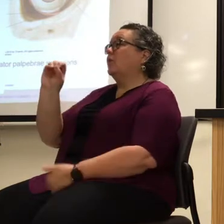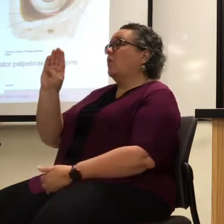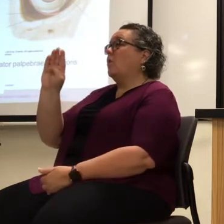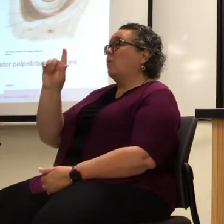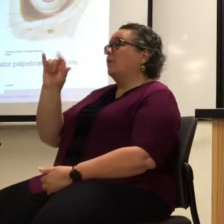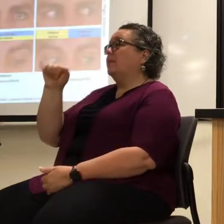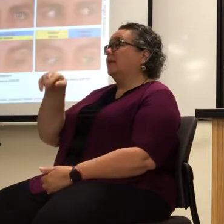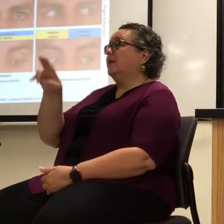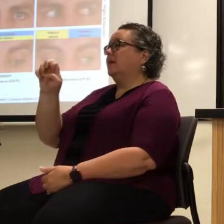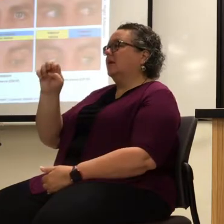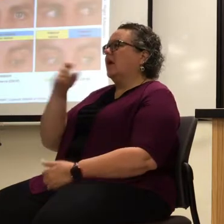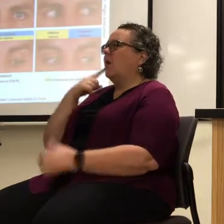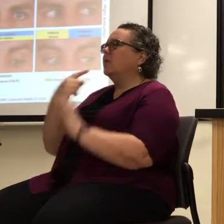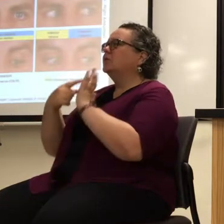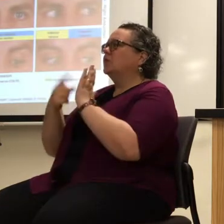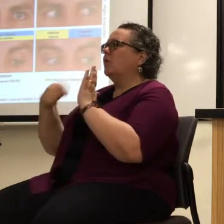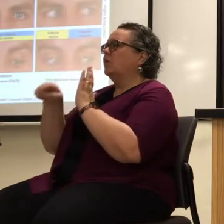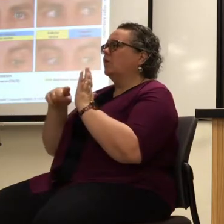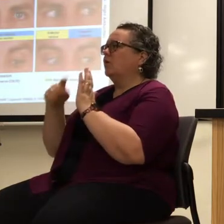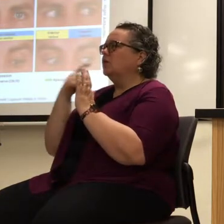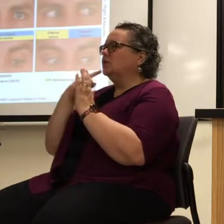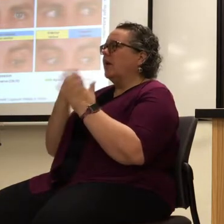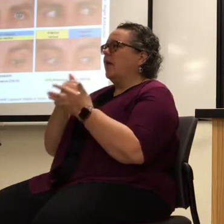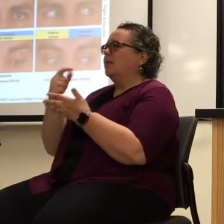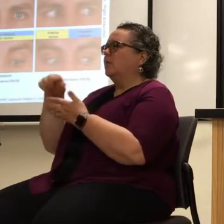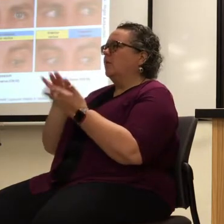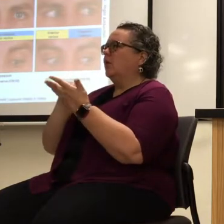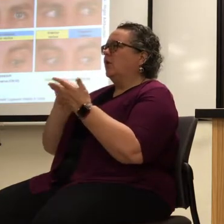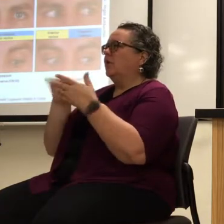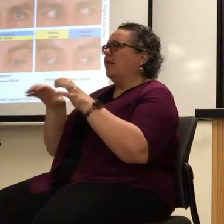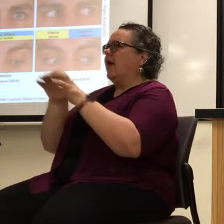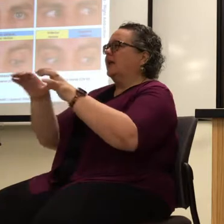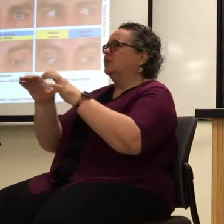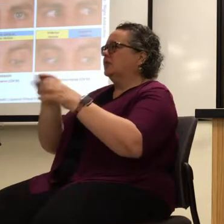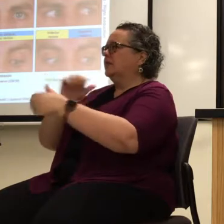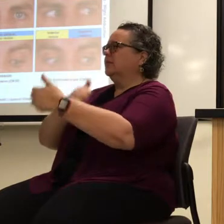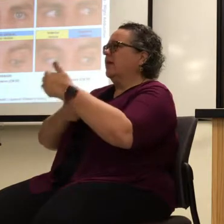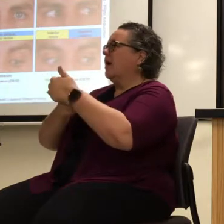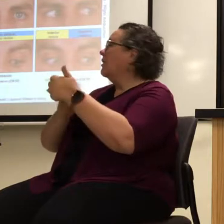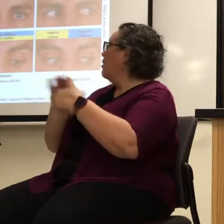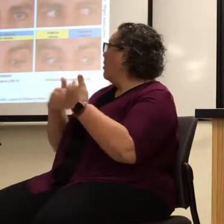Well, let me show you this figure to help us learn the actions of the muscle.